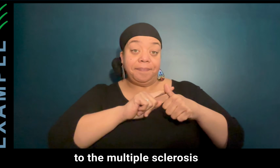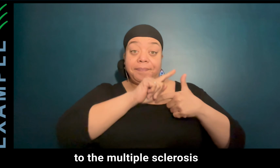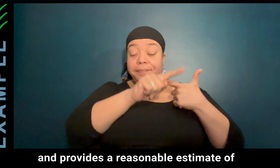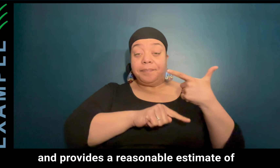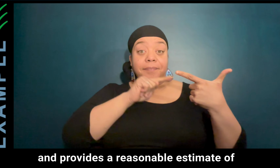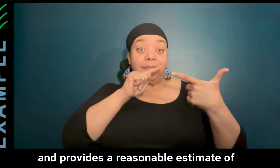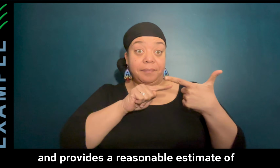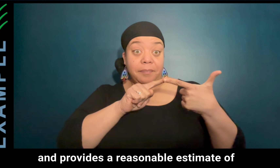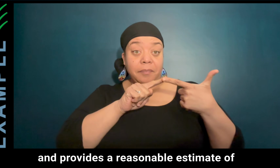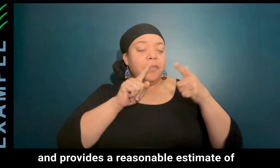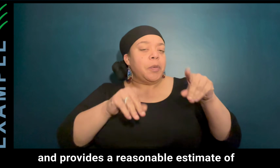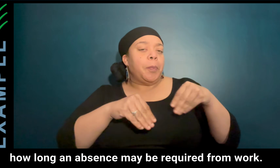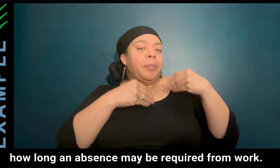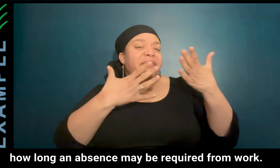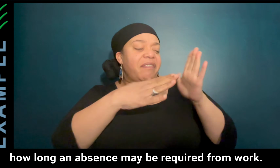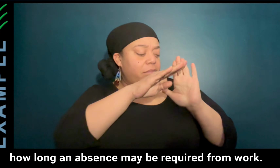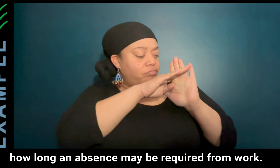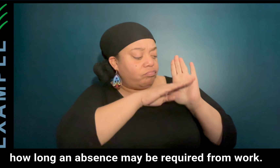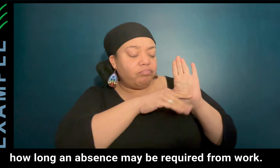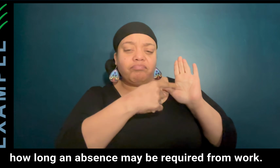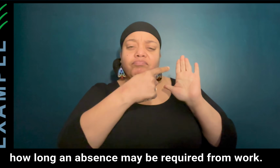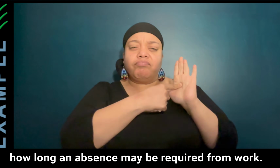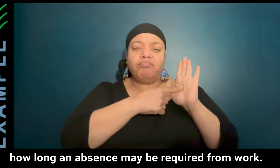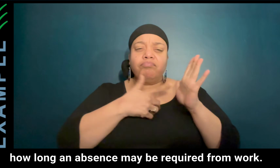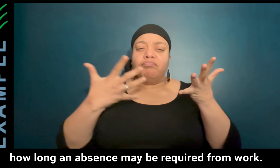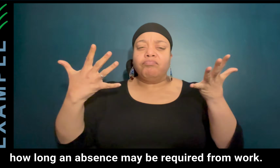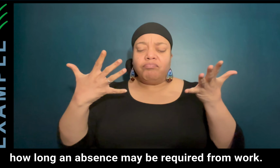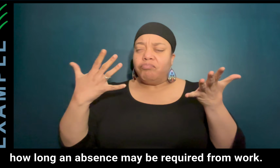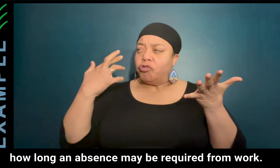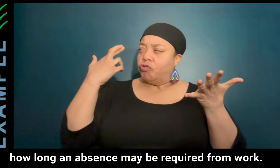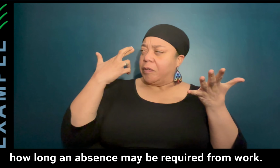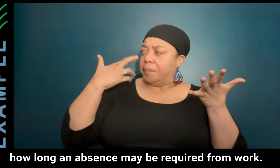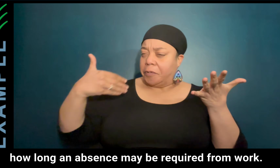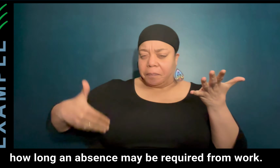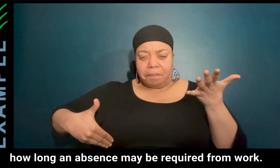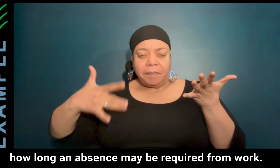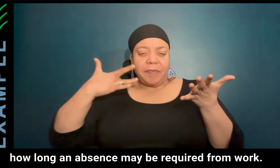and provides a reasonable estimate of how long an absence may be required from work.